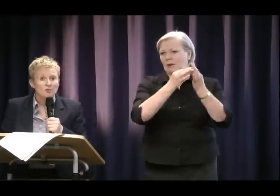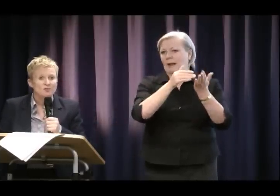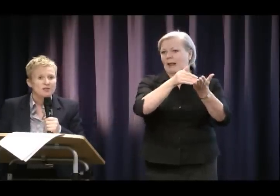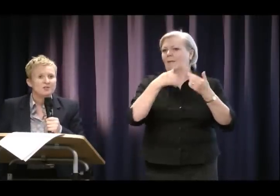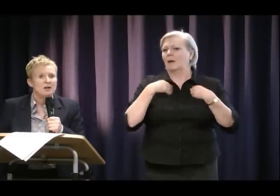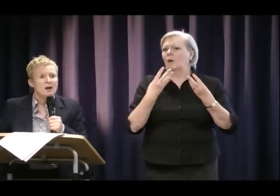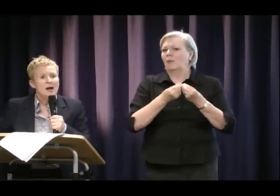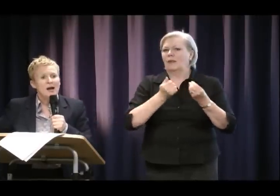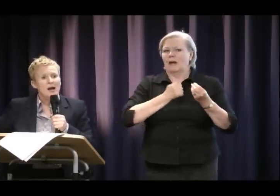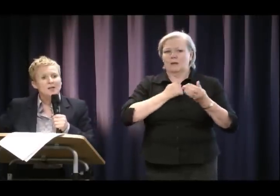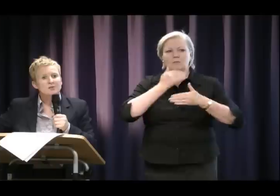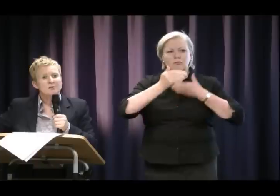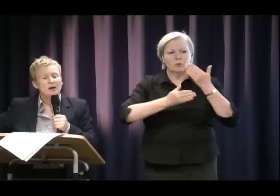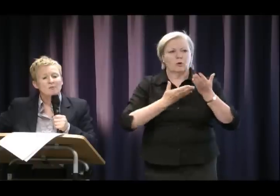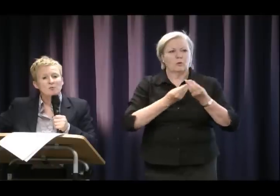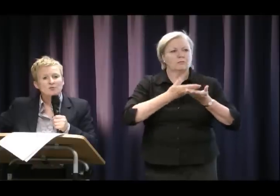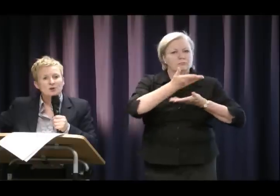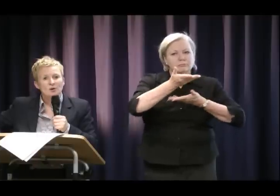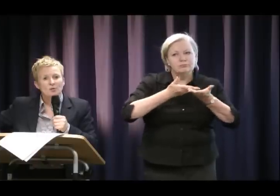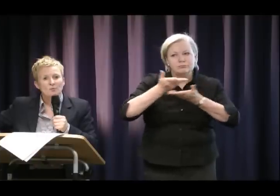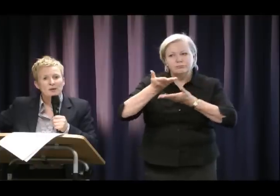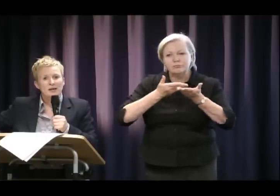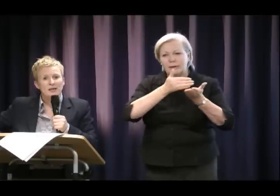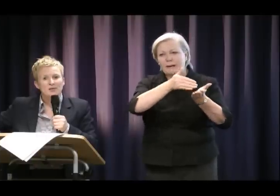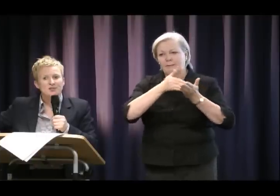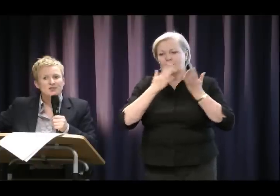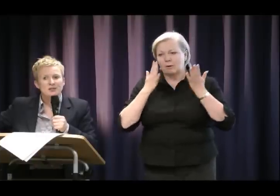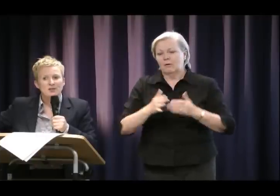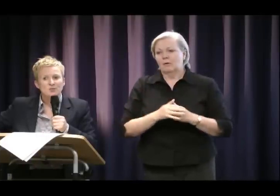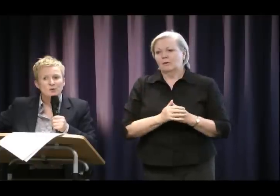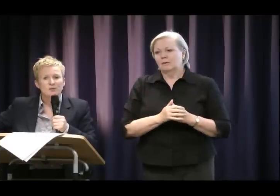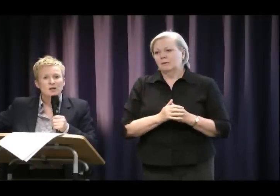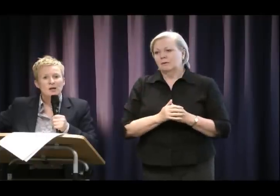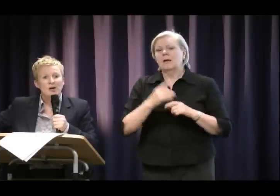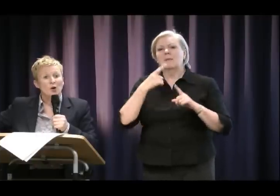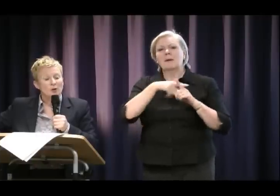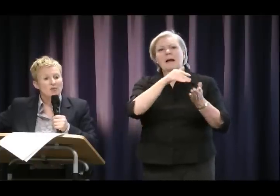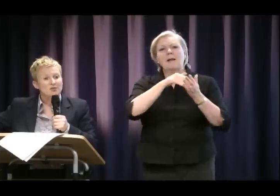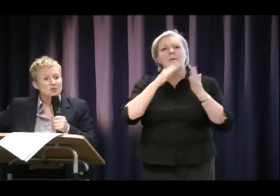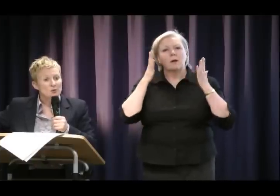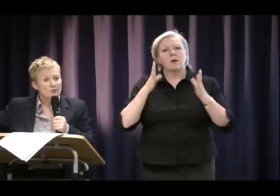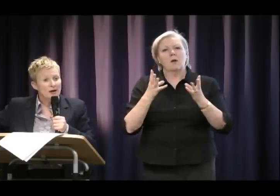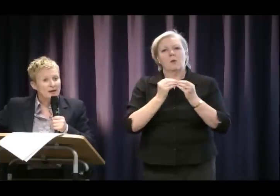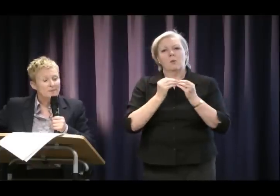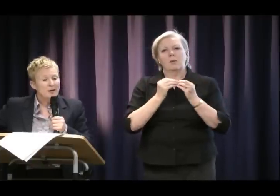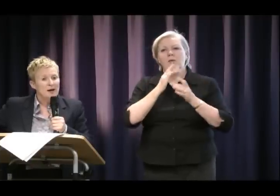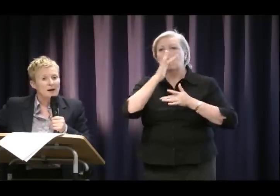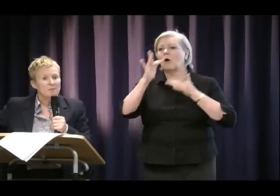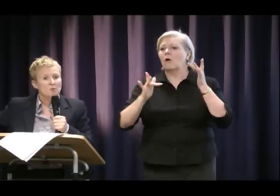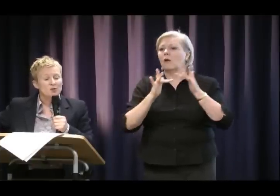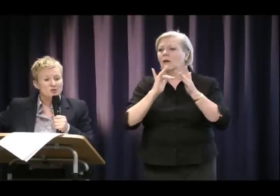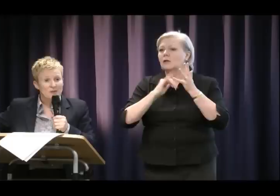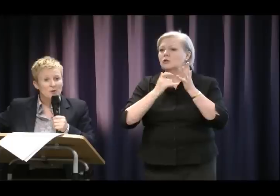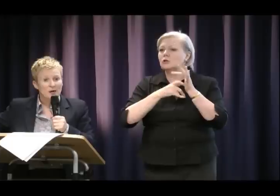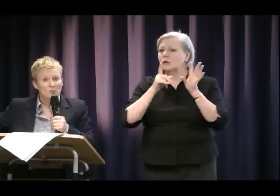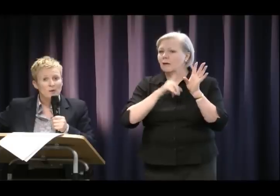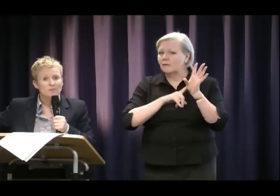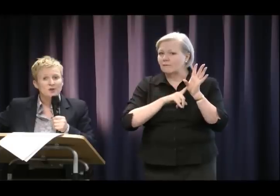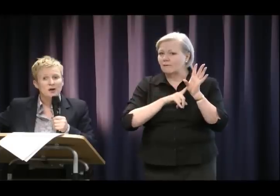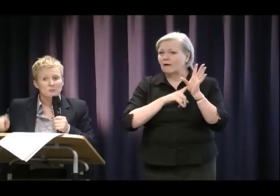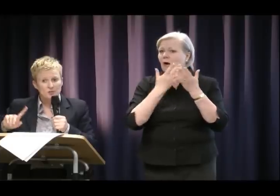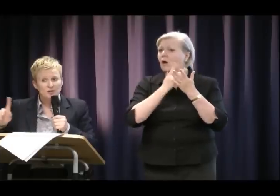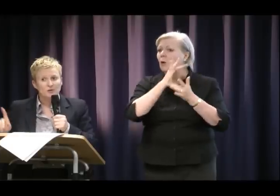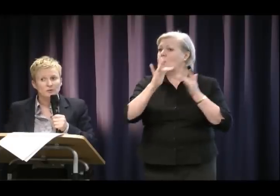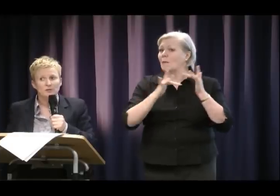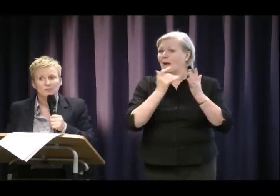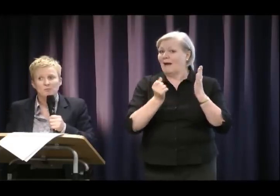consultation process, and they have also been assisting us with an online survey which is up on our